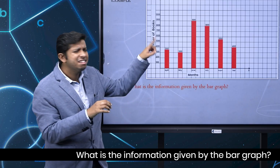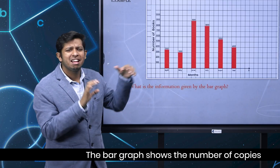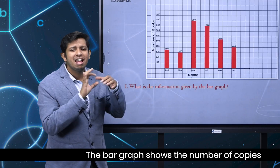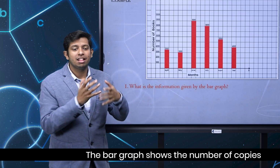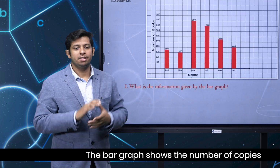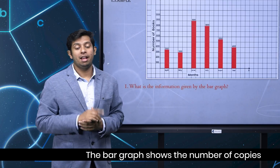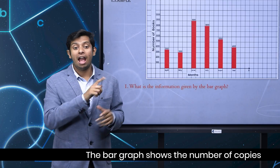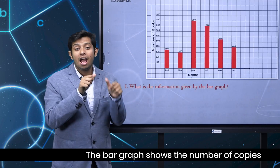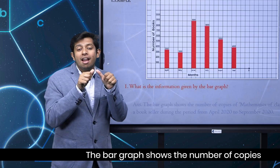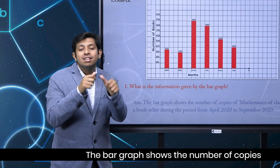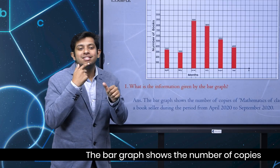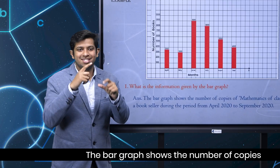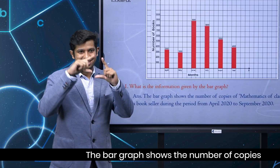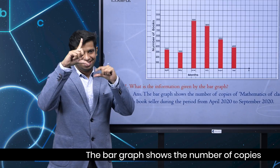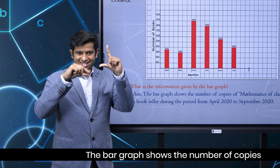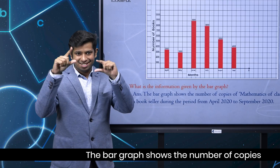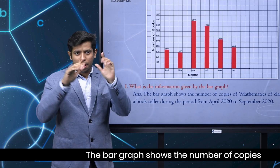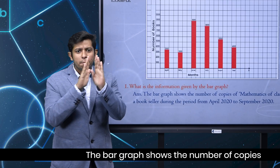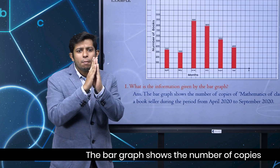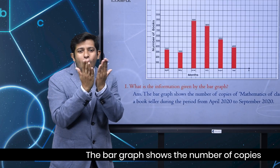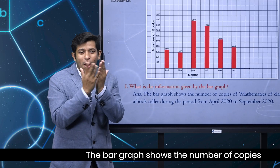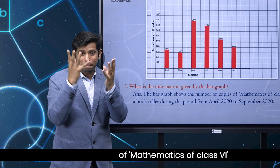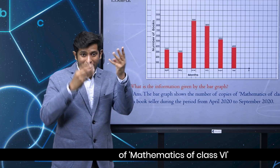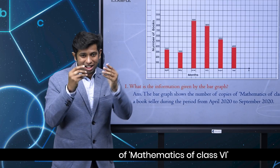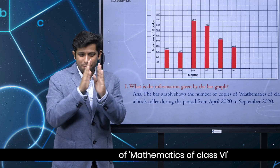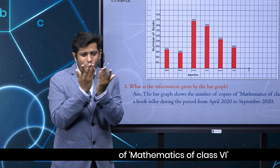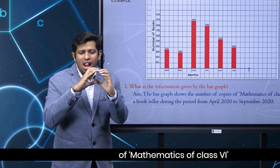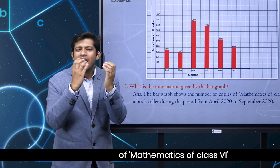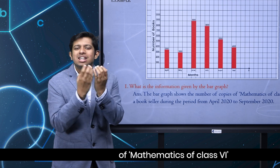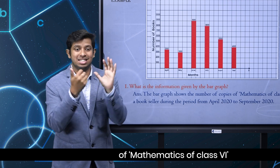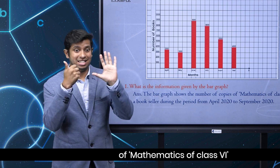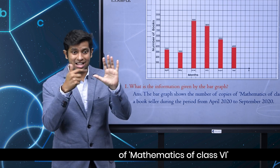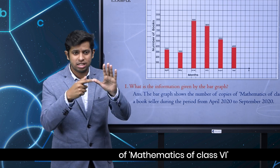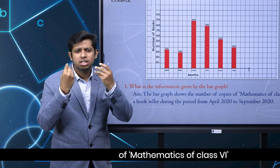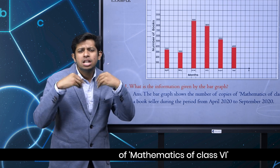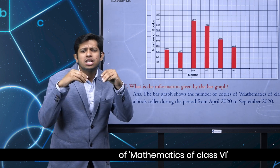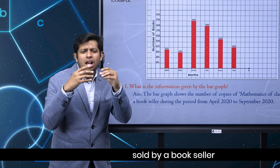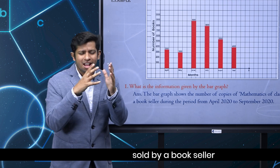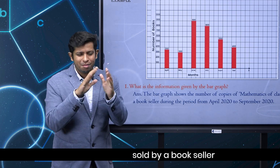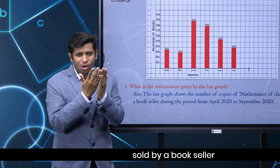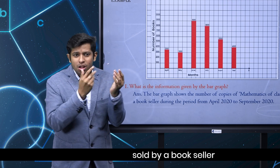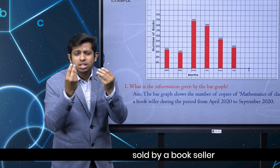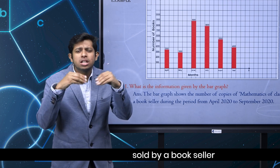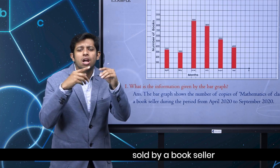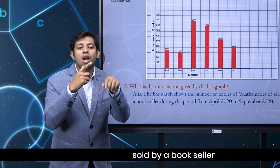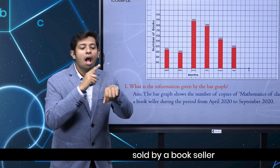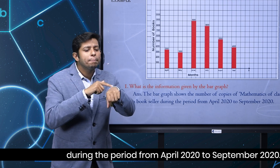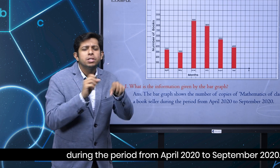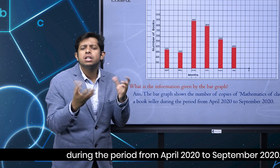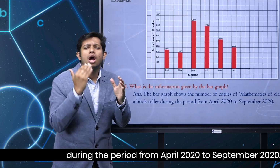The bar graph shows the number of copies of Mathematics of Class 6 sold by a bookseller during the